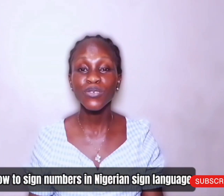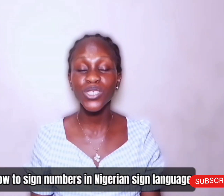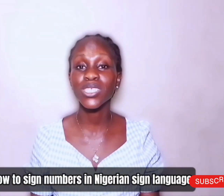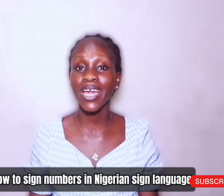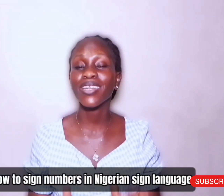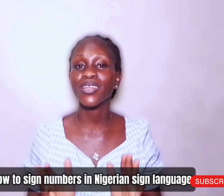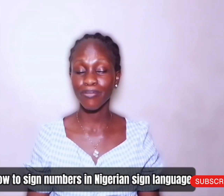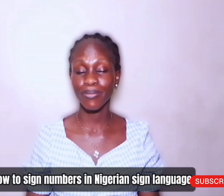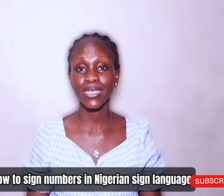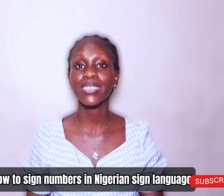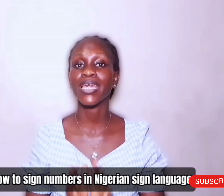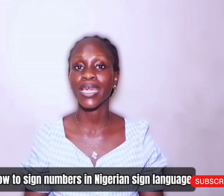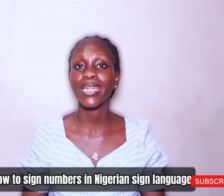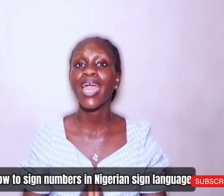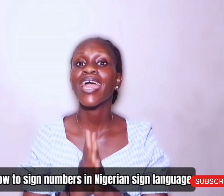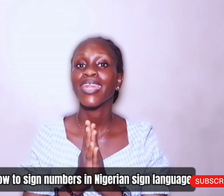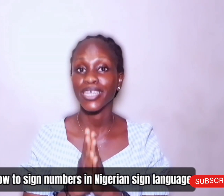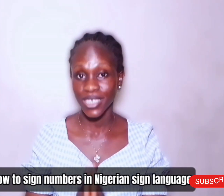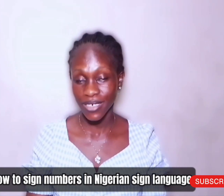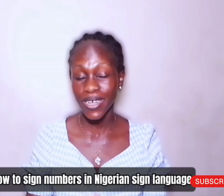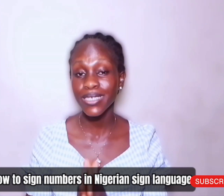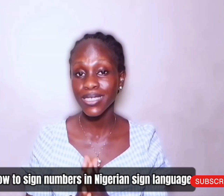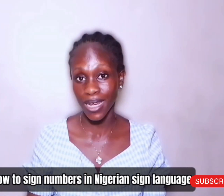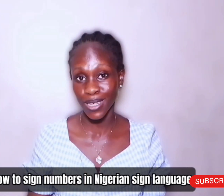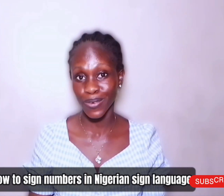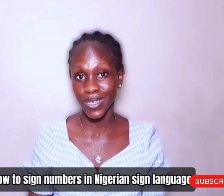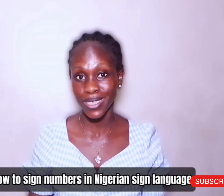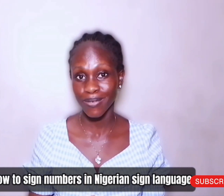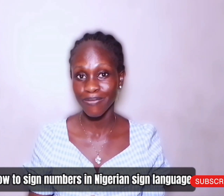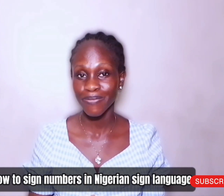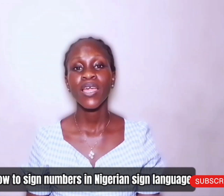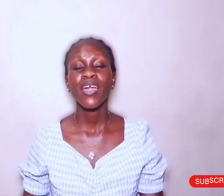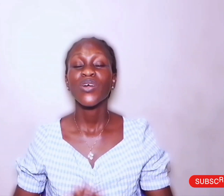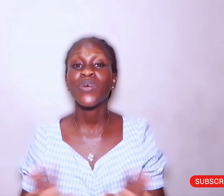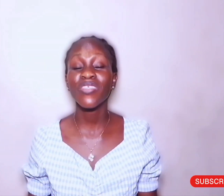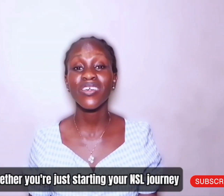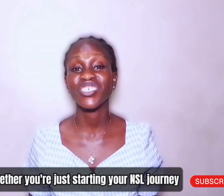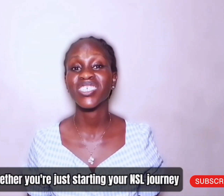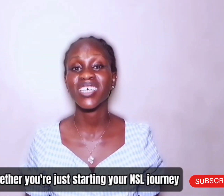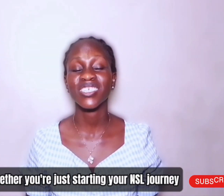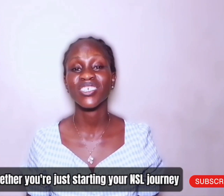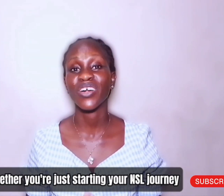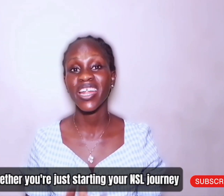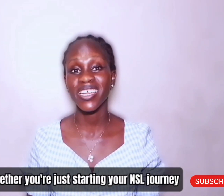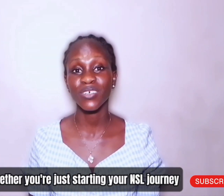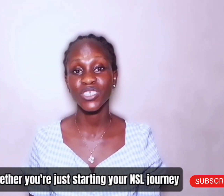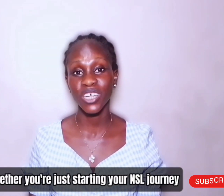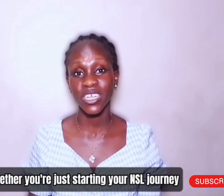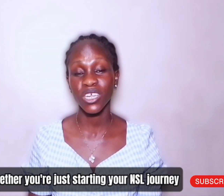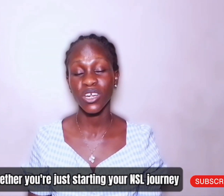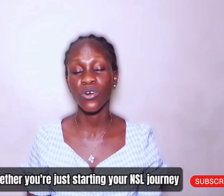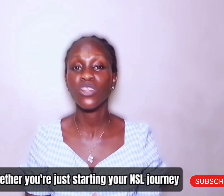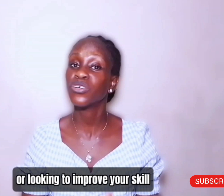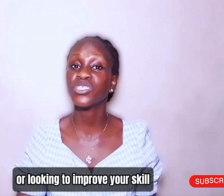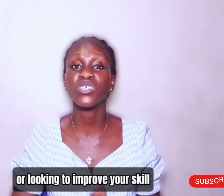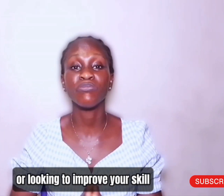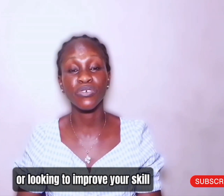how to sign numbers in Nigerian Sign Language. Whether you're just starting your NSL journey or looking to improve